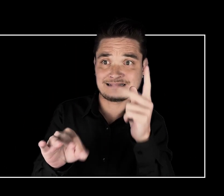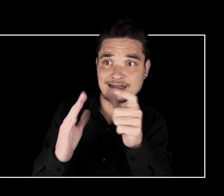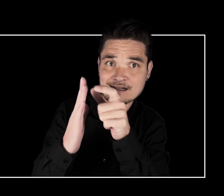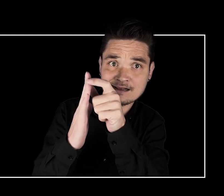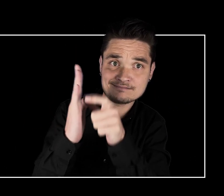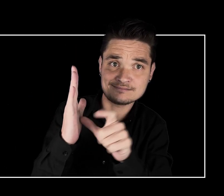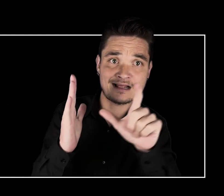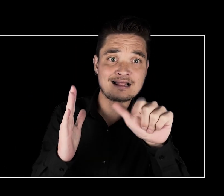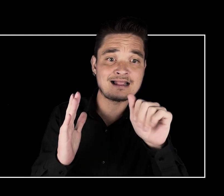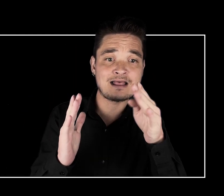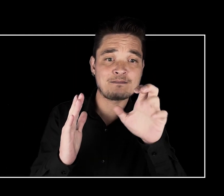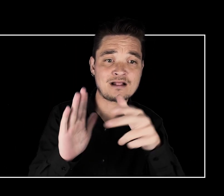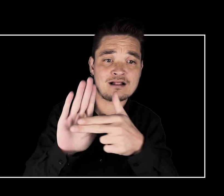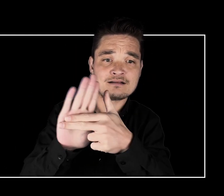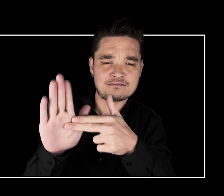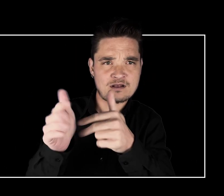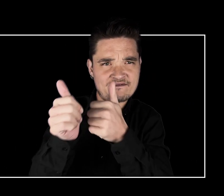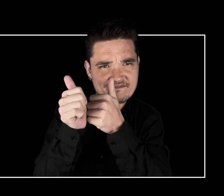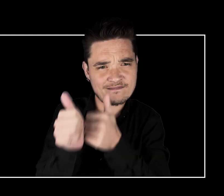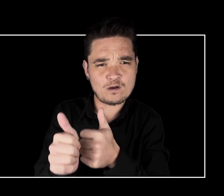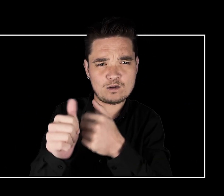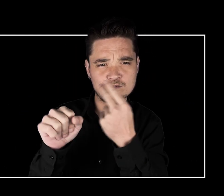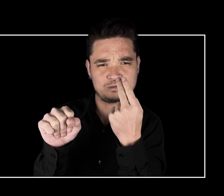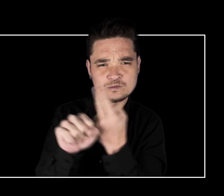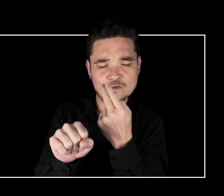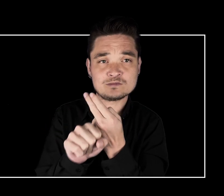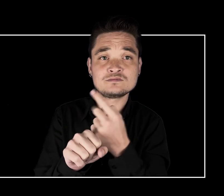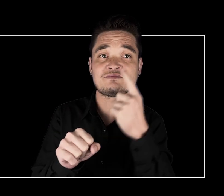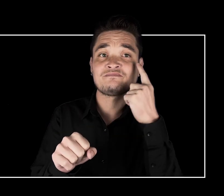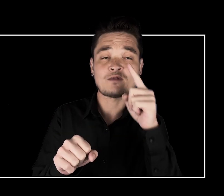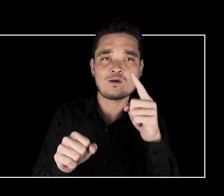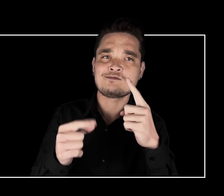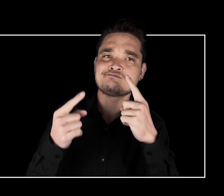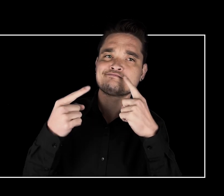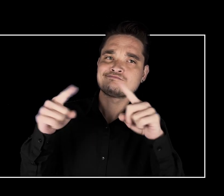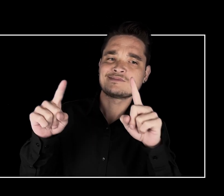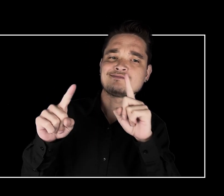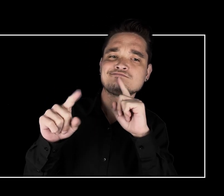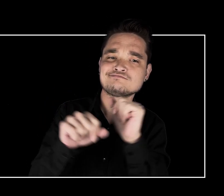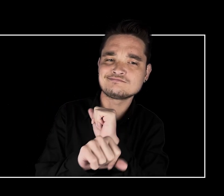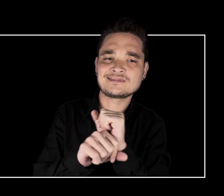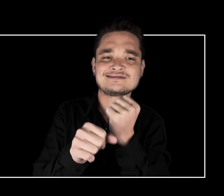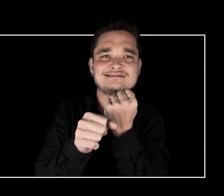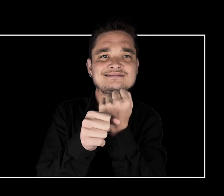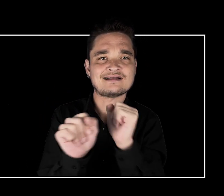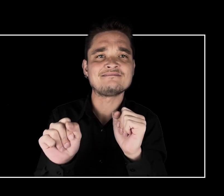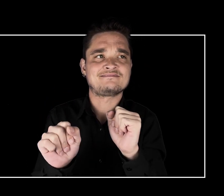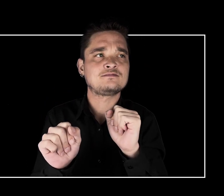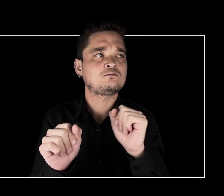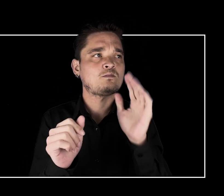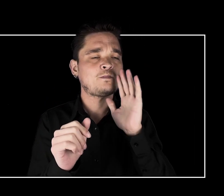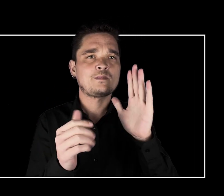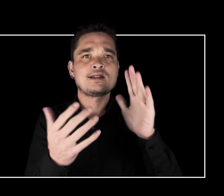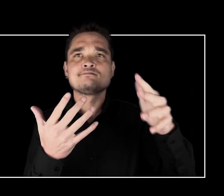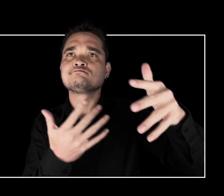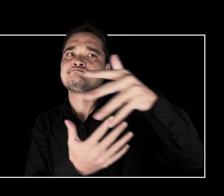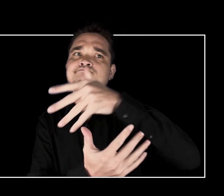When you follow the directions, you can be sure that you are using the product safely and that it will work